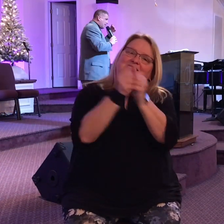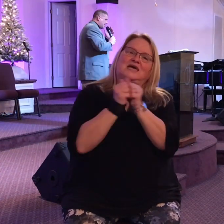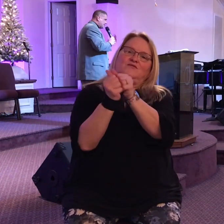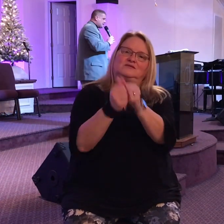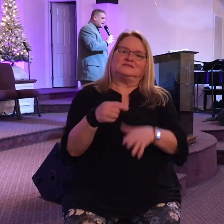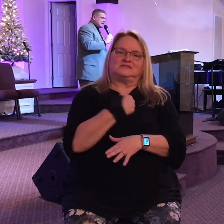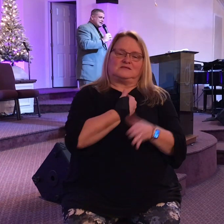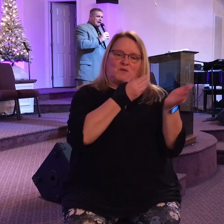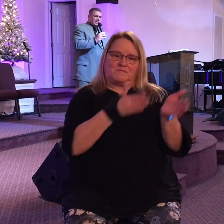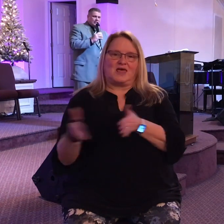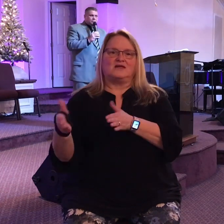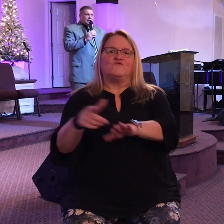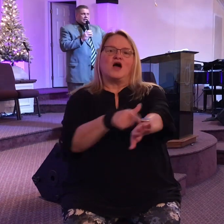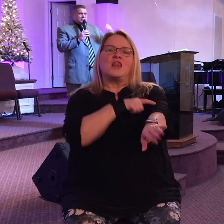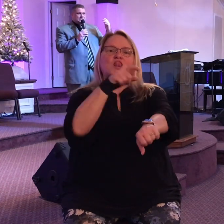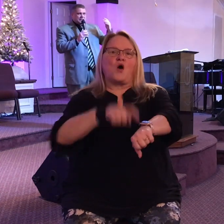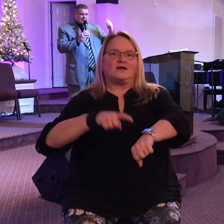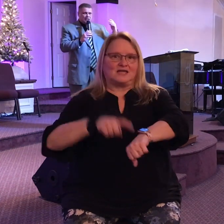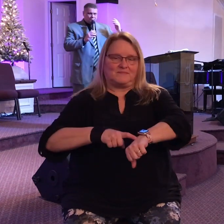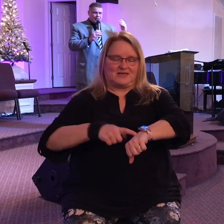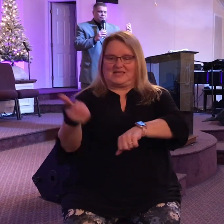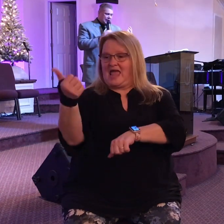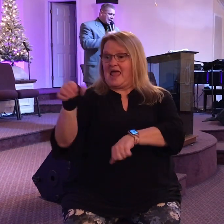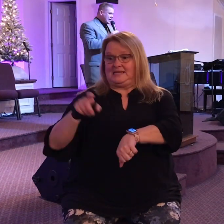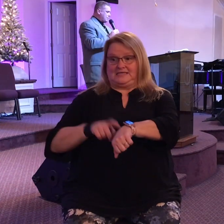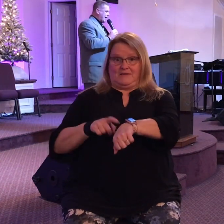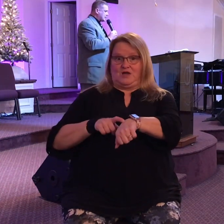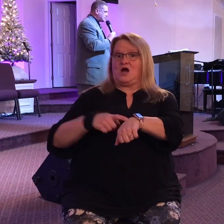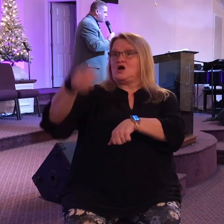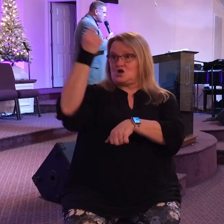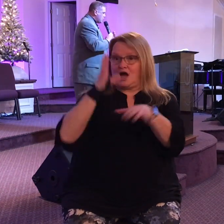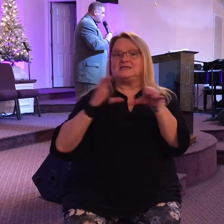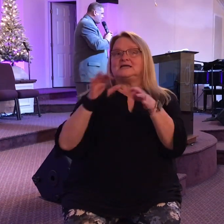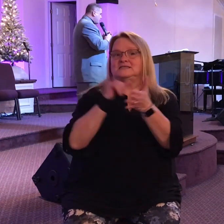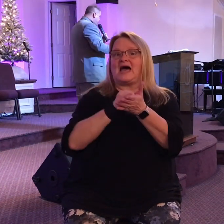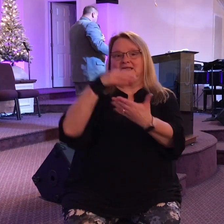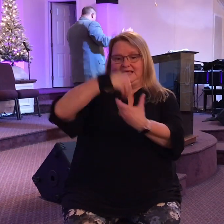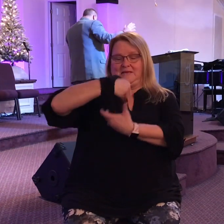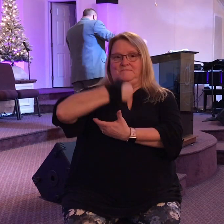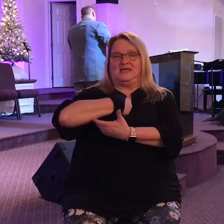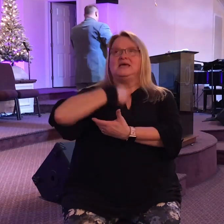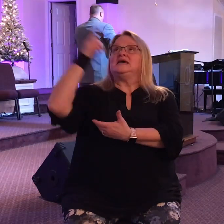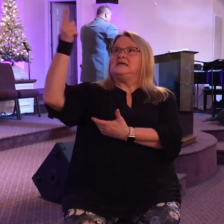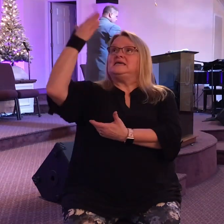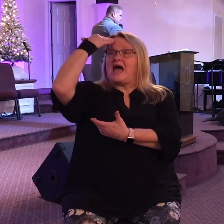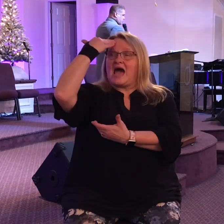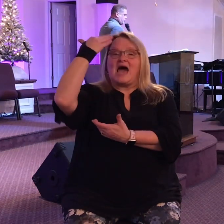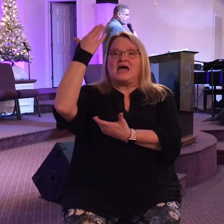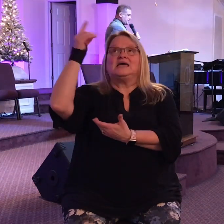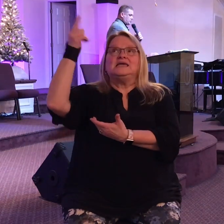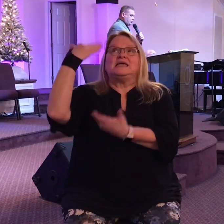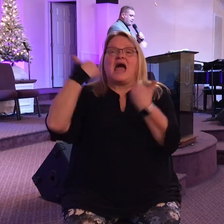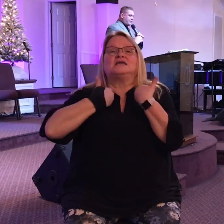And anytime God does that, in me, he's got a big plan in mind. So, amen. The first few installments of